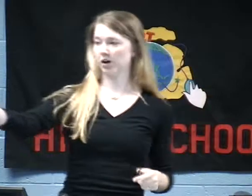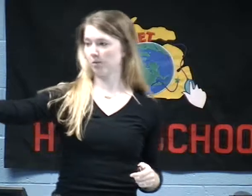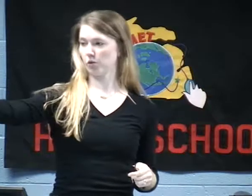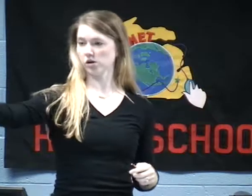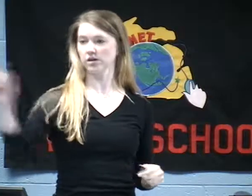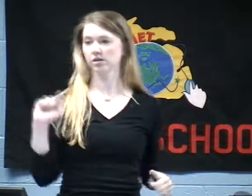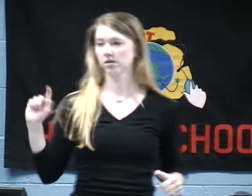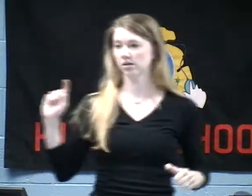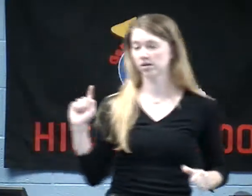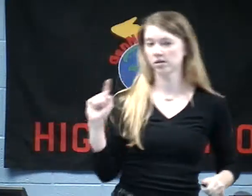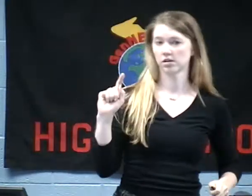grammar rules.